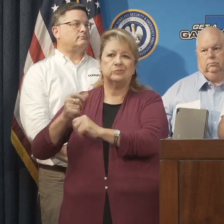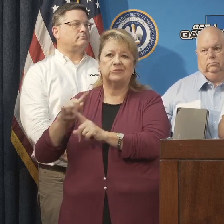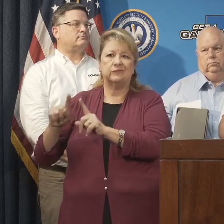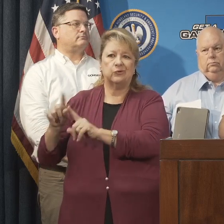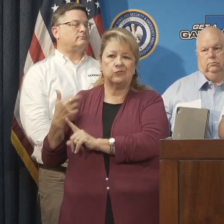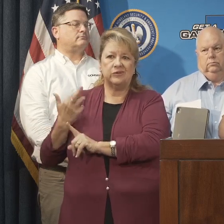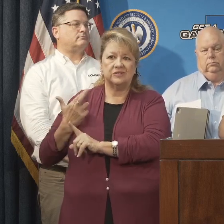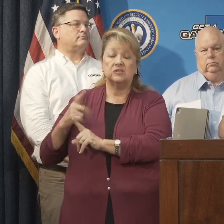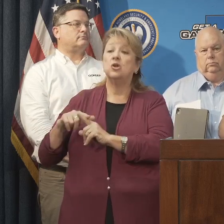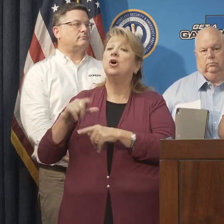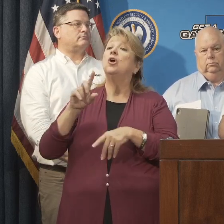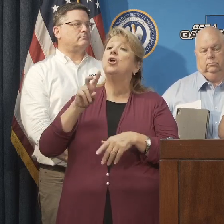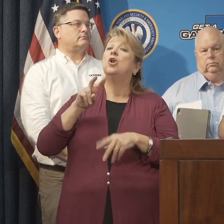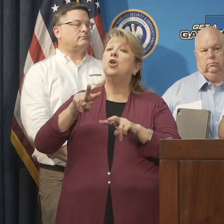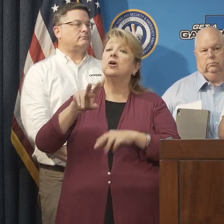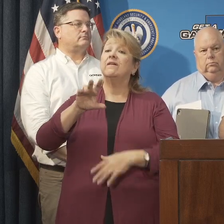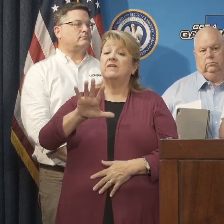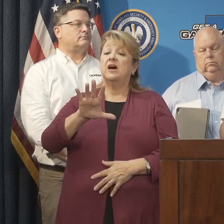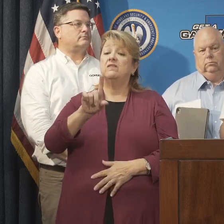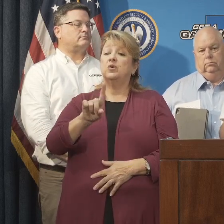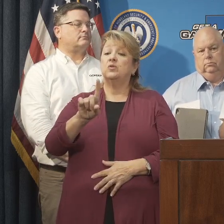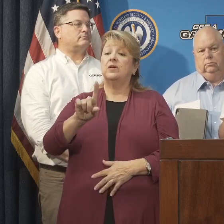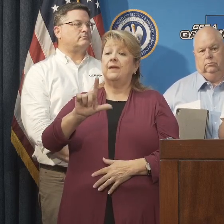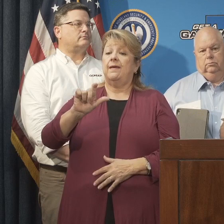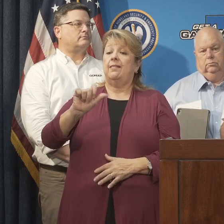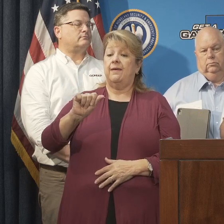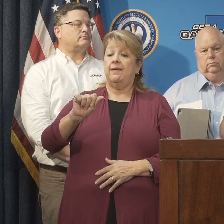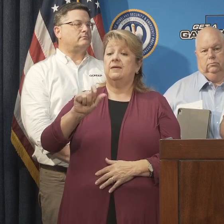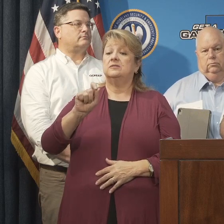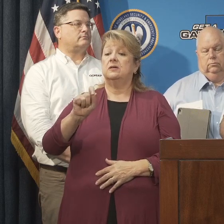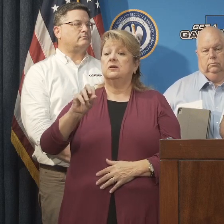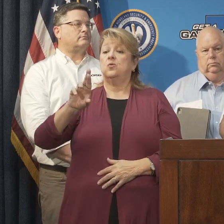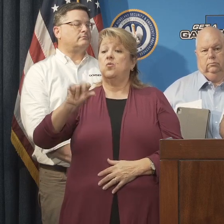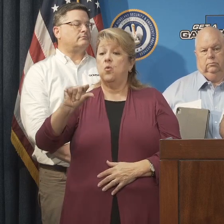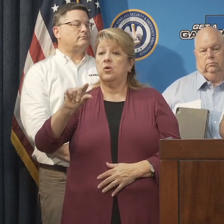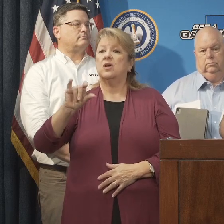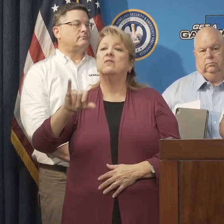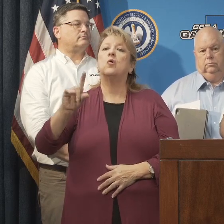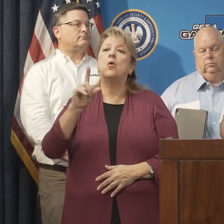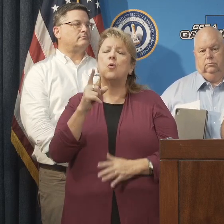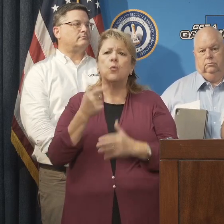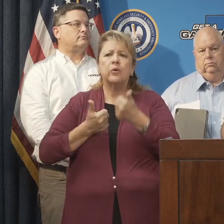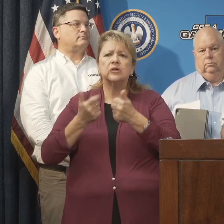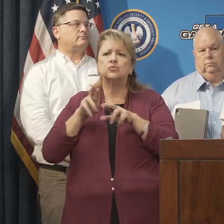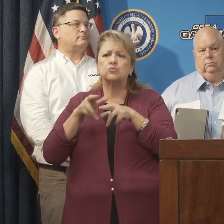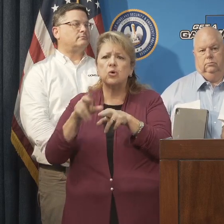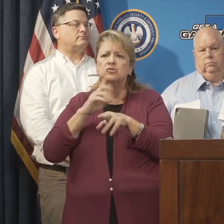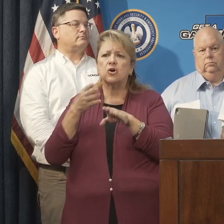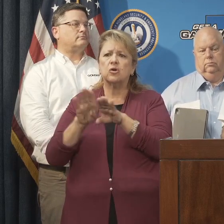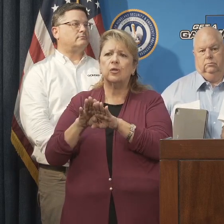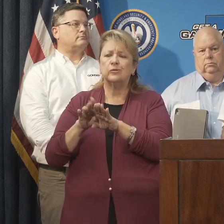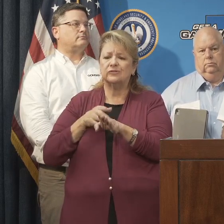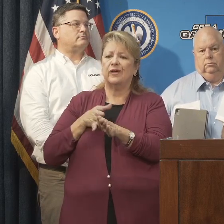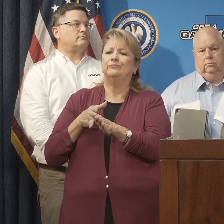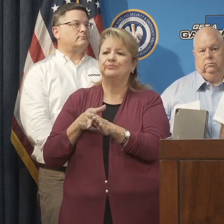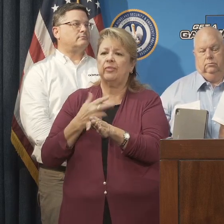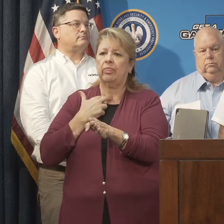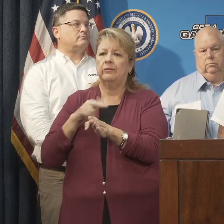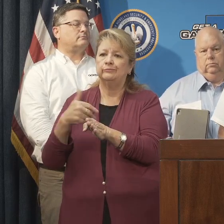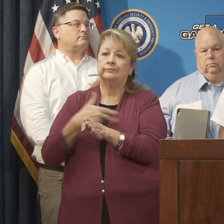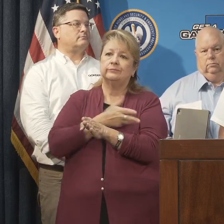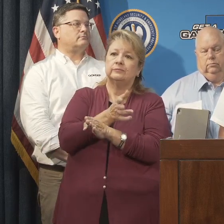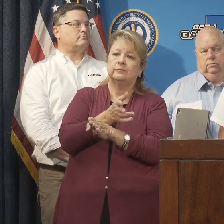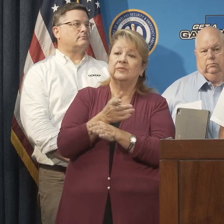go to 511la.org for real-time information on road closures. Obviously, in the event of emergency, you can always